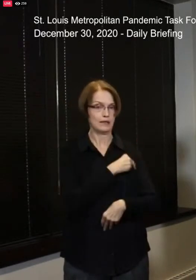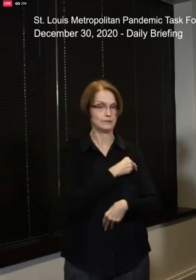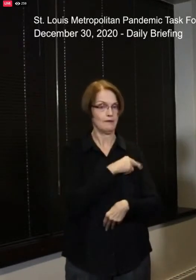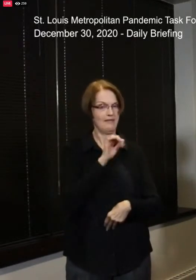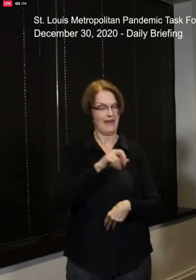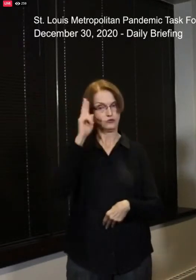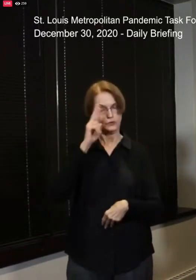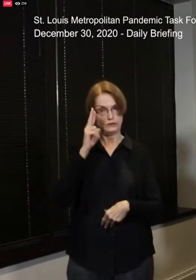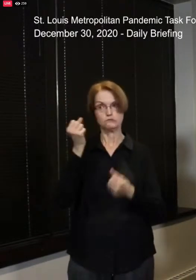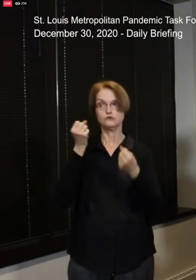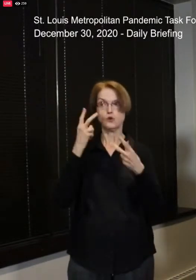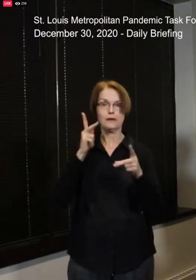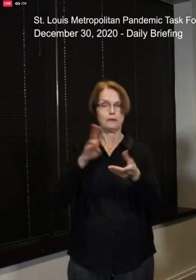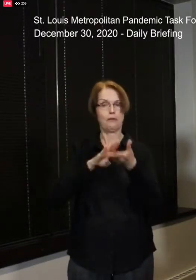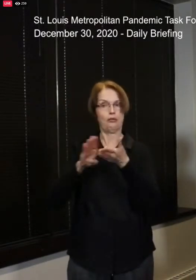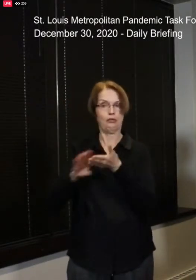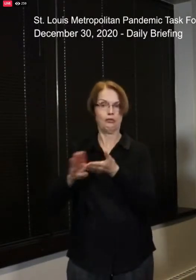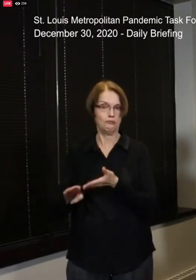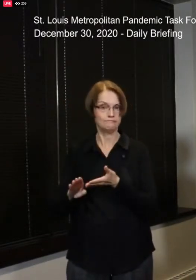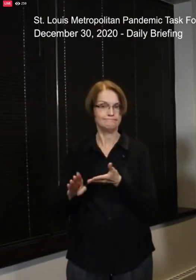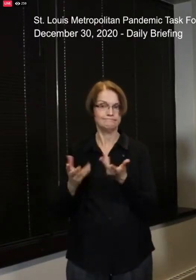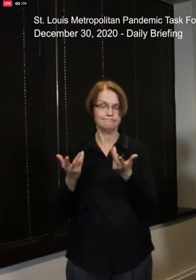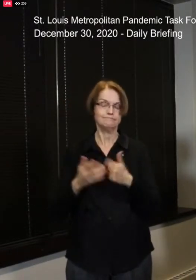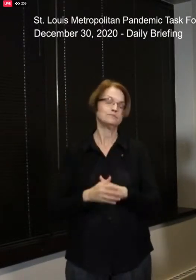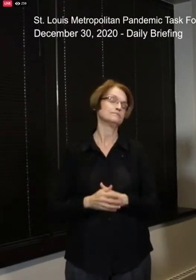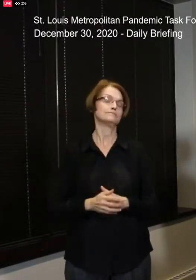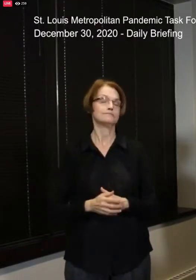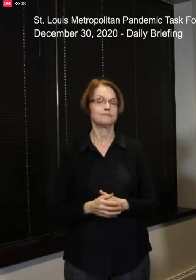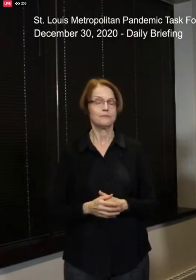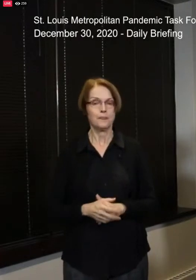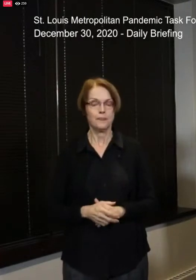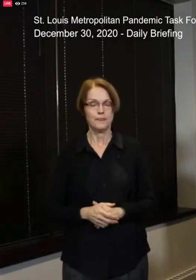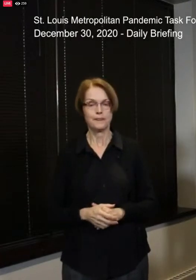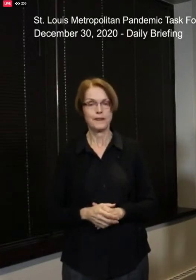large numbers to be discharged as well.